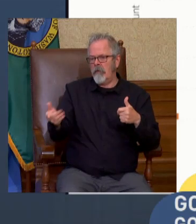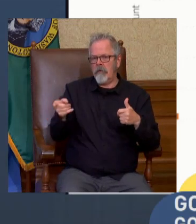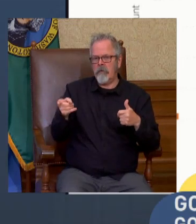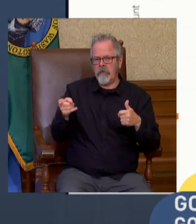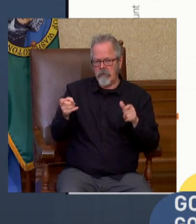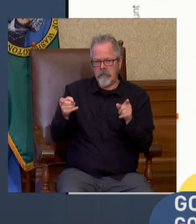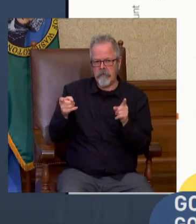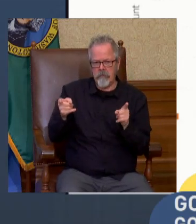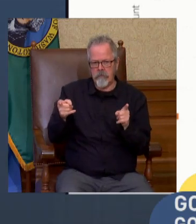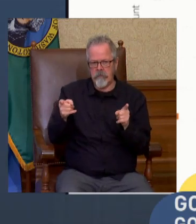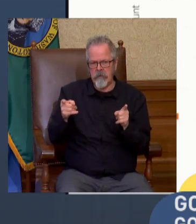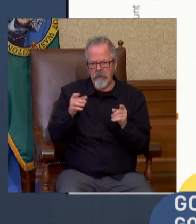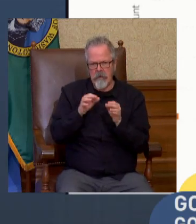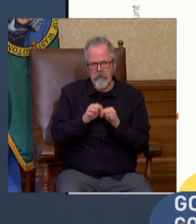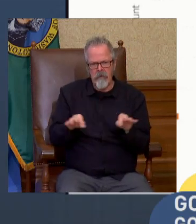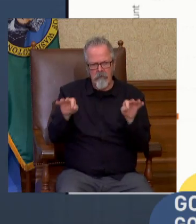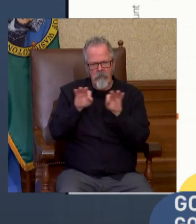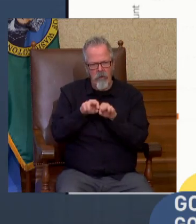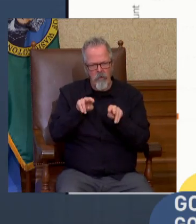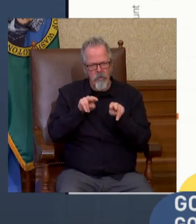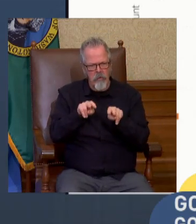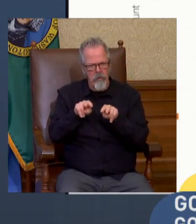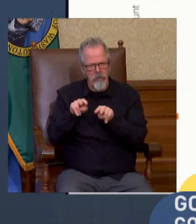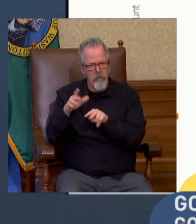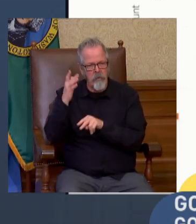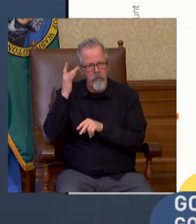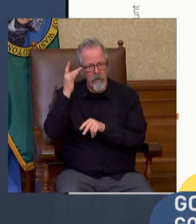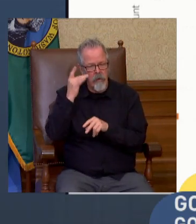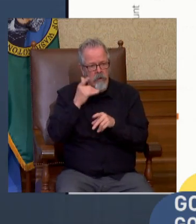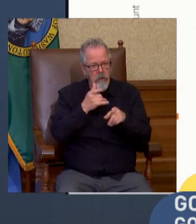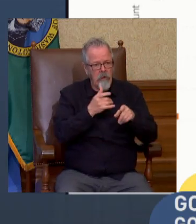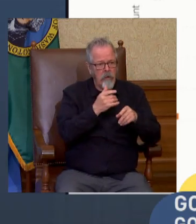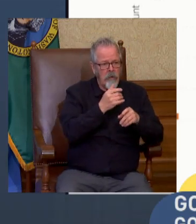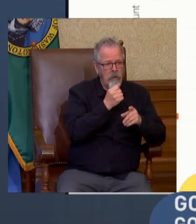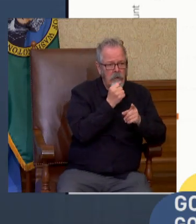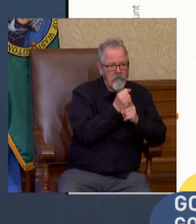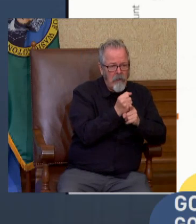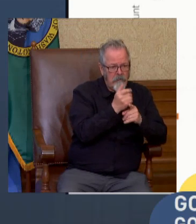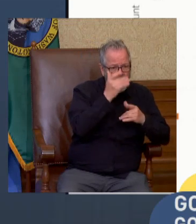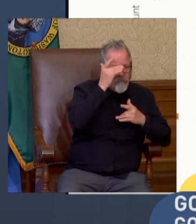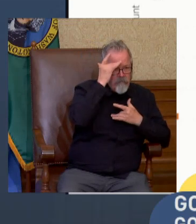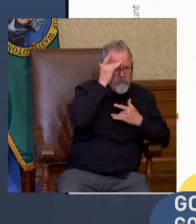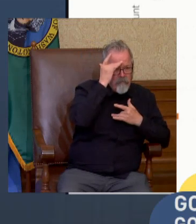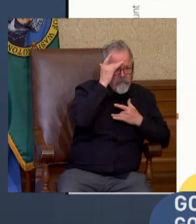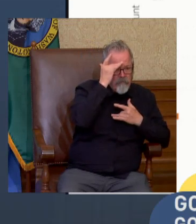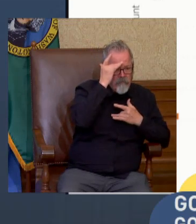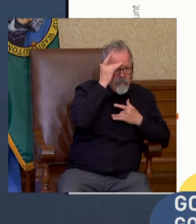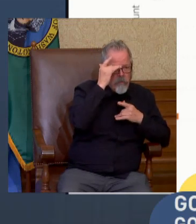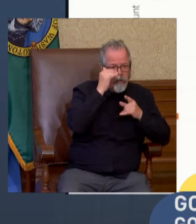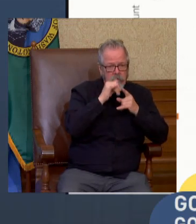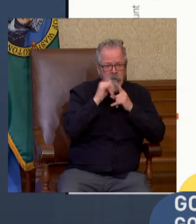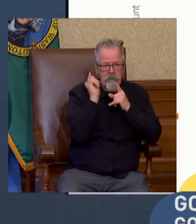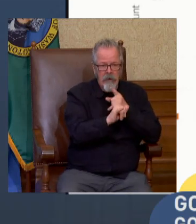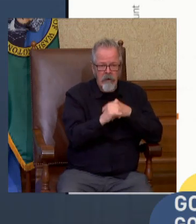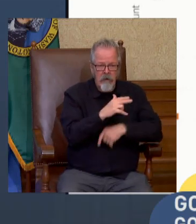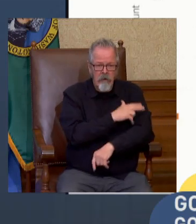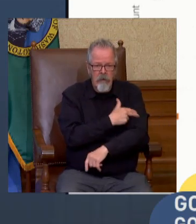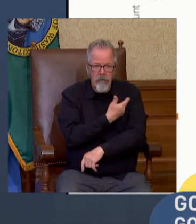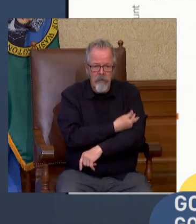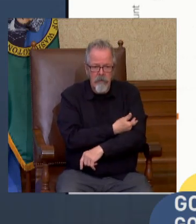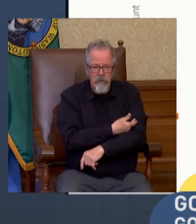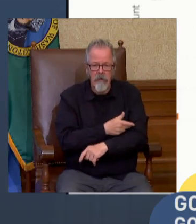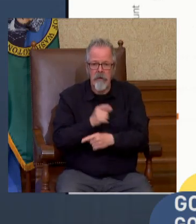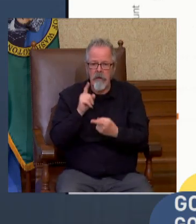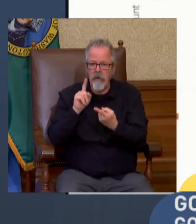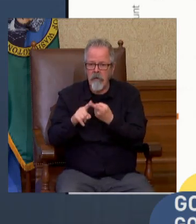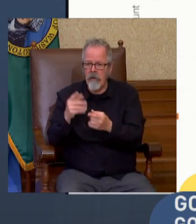time they get ill and between the time of their demise. So we backdate these to look at the date that people